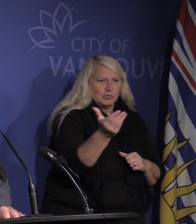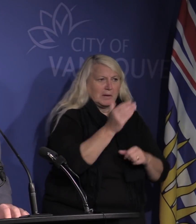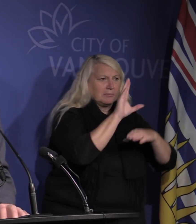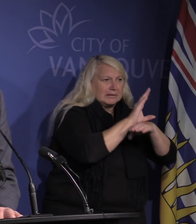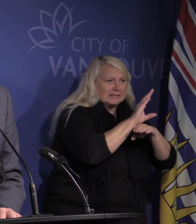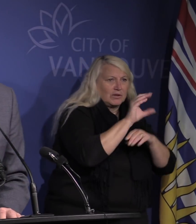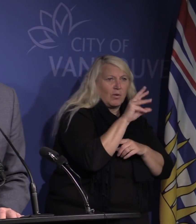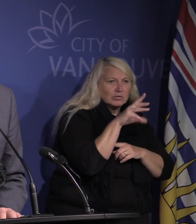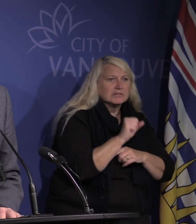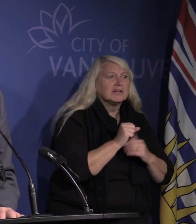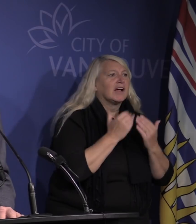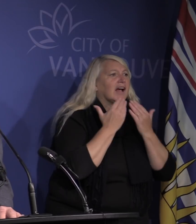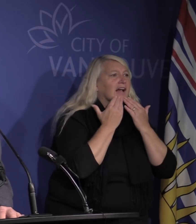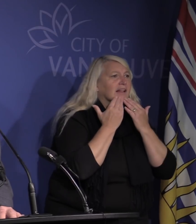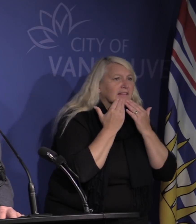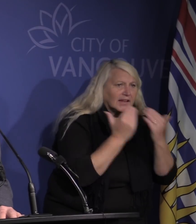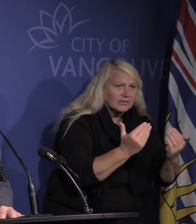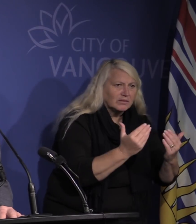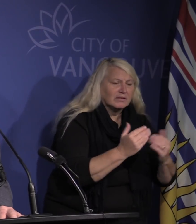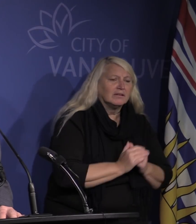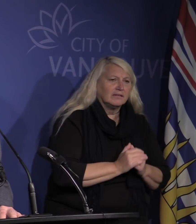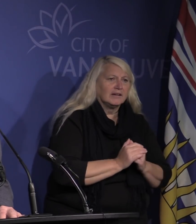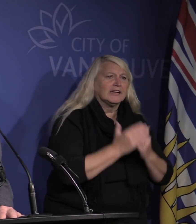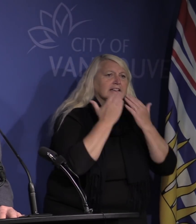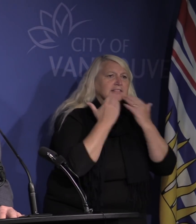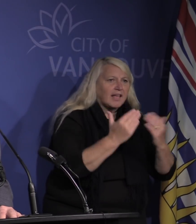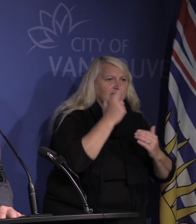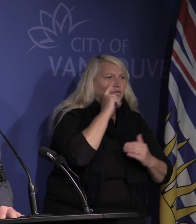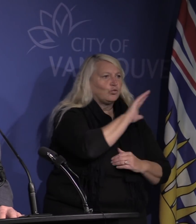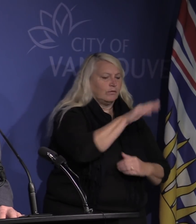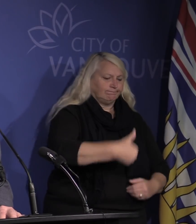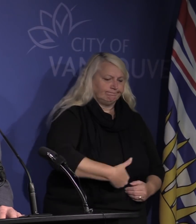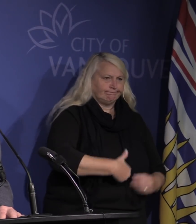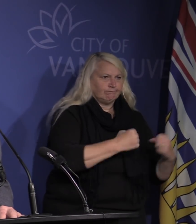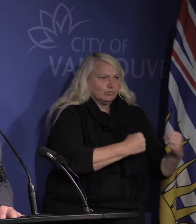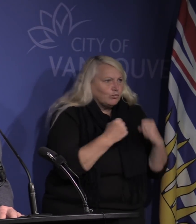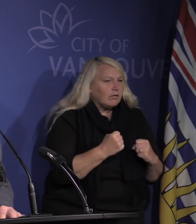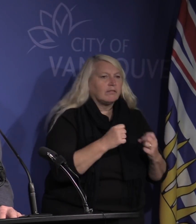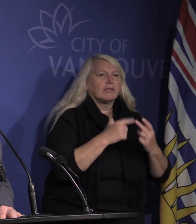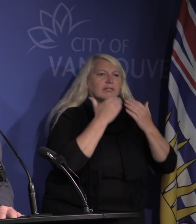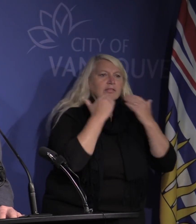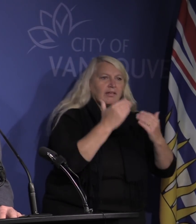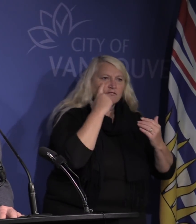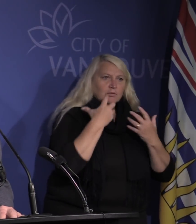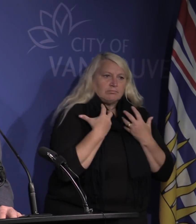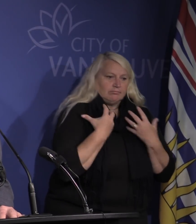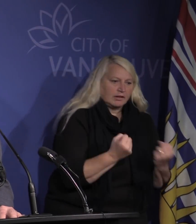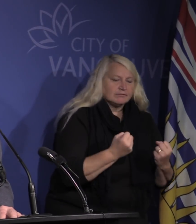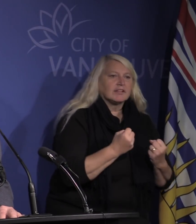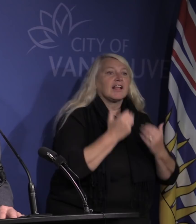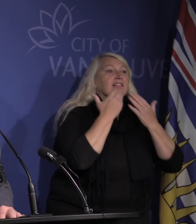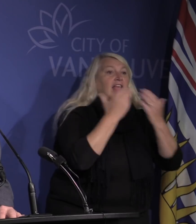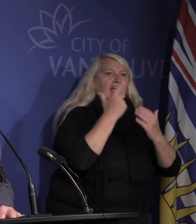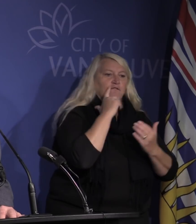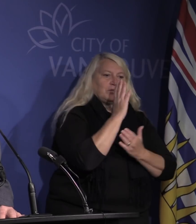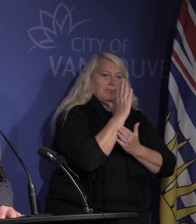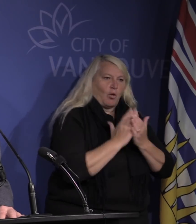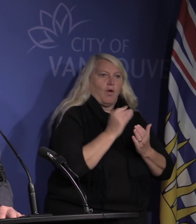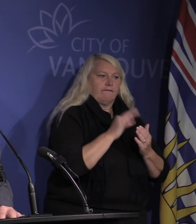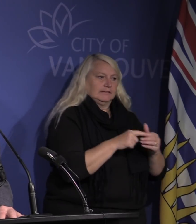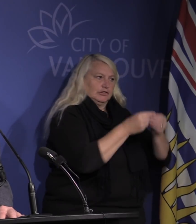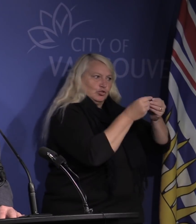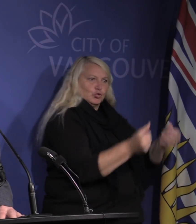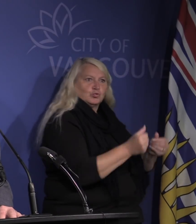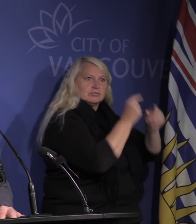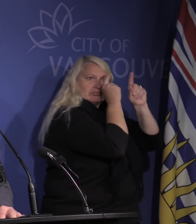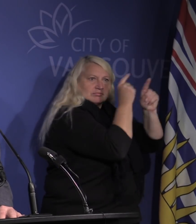city. Thank you. Thank you for being strong. Thank you for being brave. Thank you for being part of the solution. I know these are